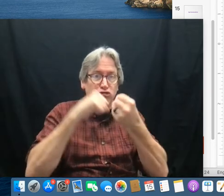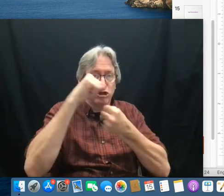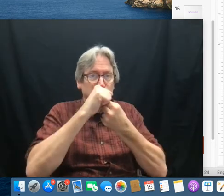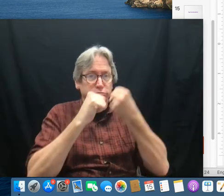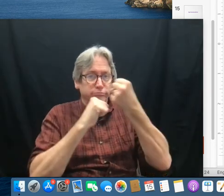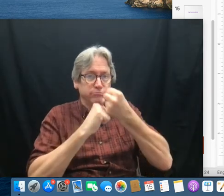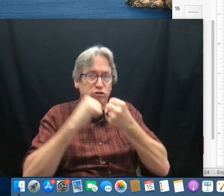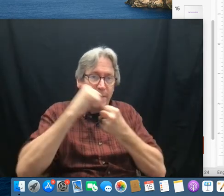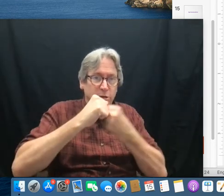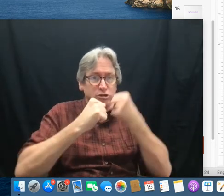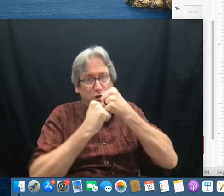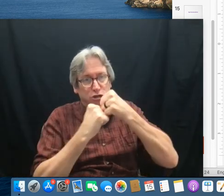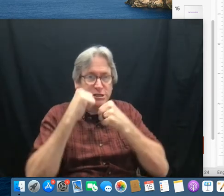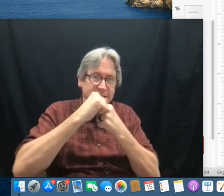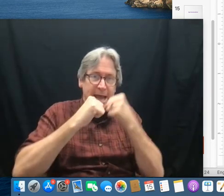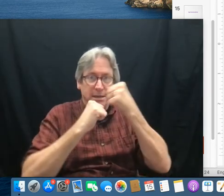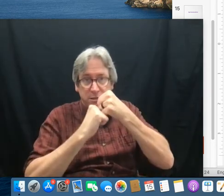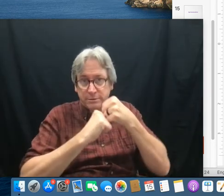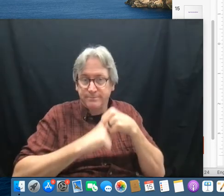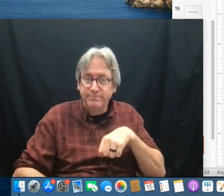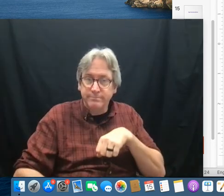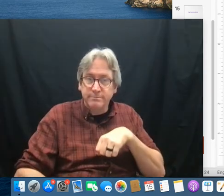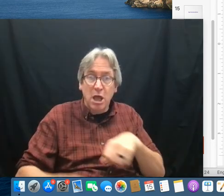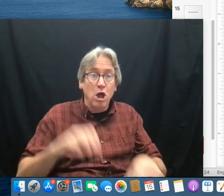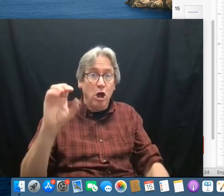Show me. The show me state.